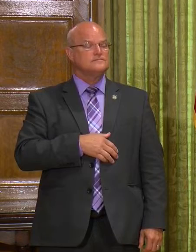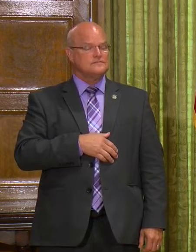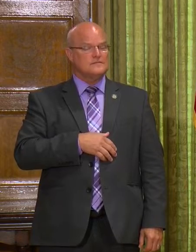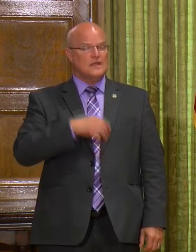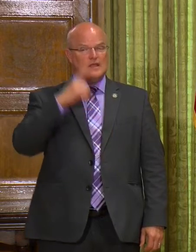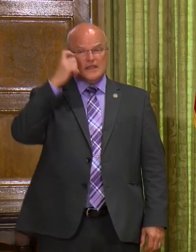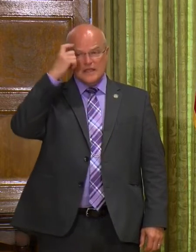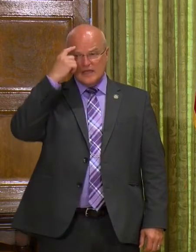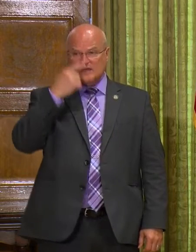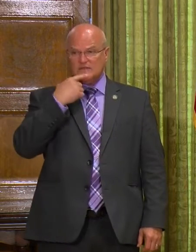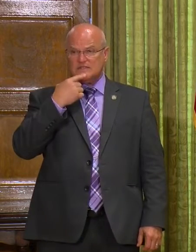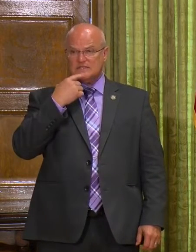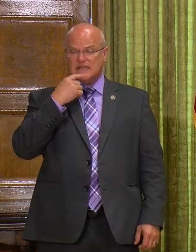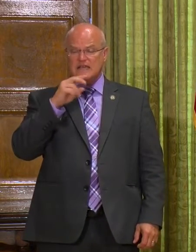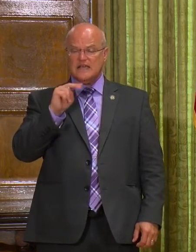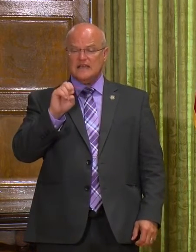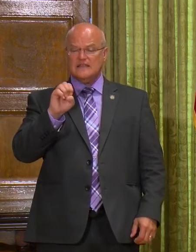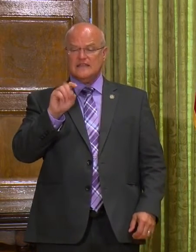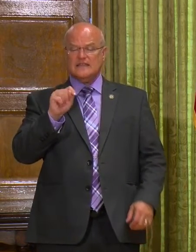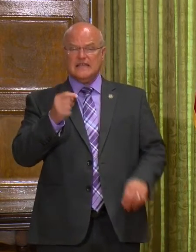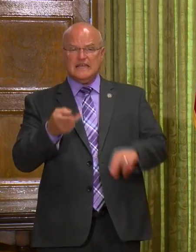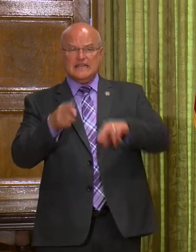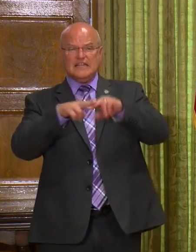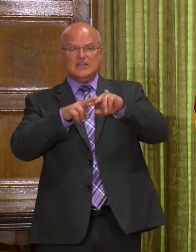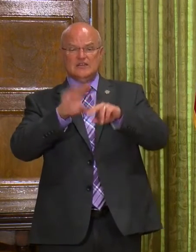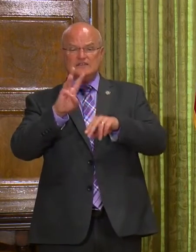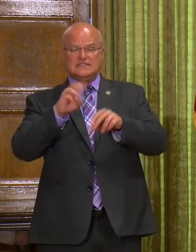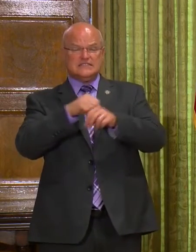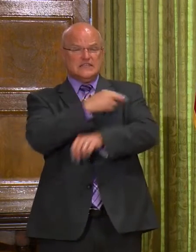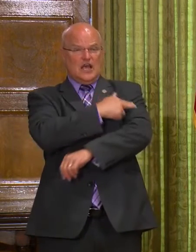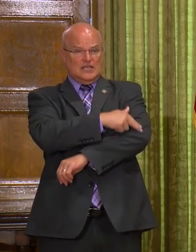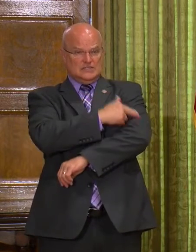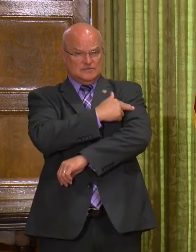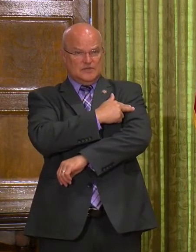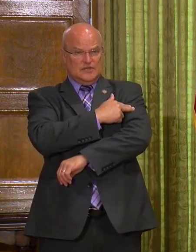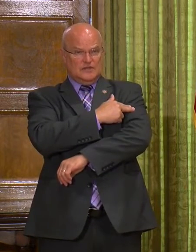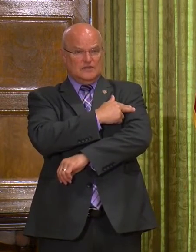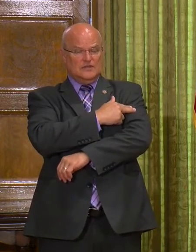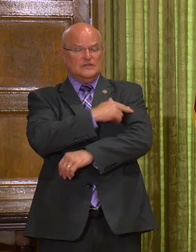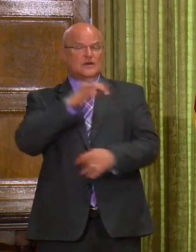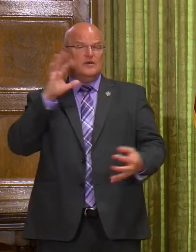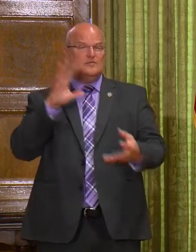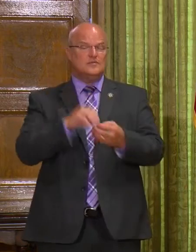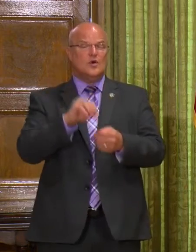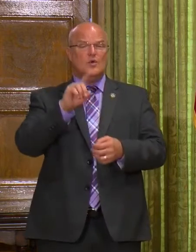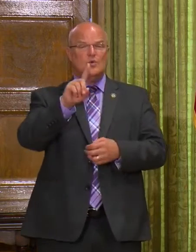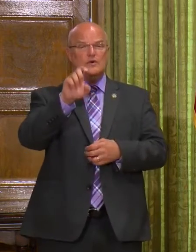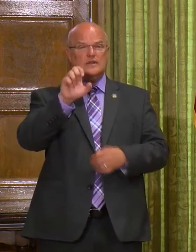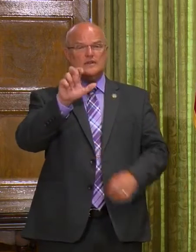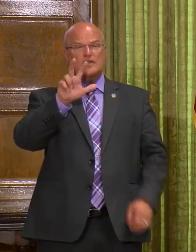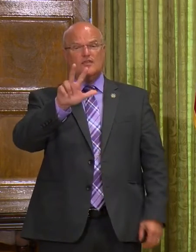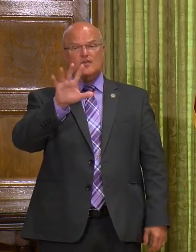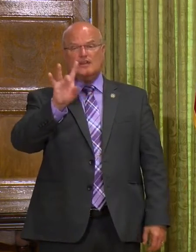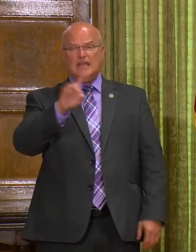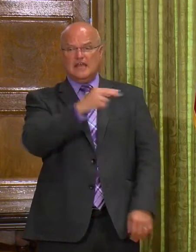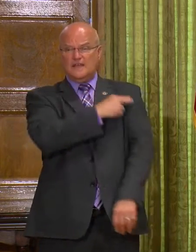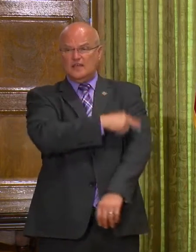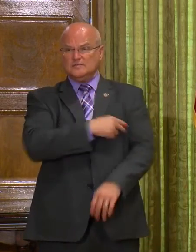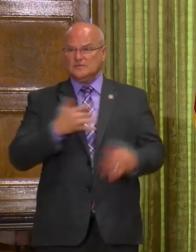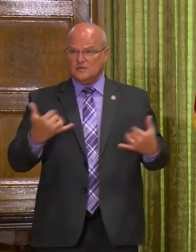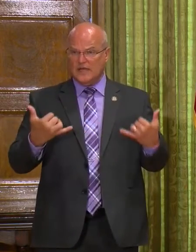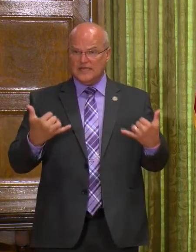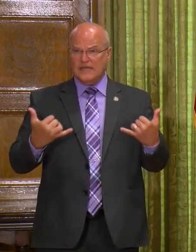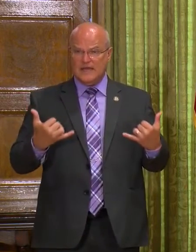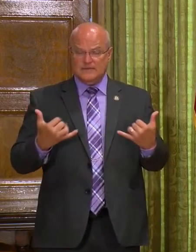mentioned the net increase of 6 in our hospitalized to bring us to 138 hospitalized